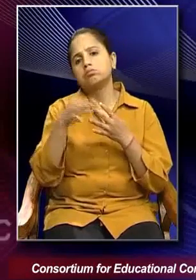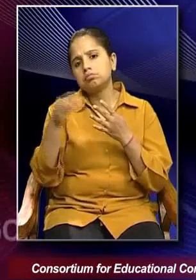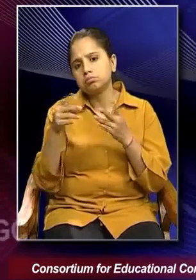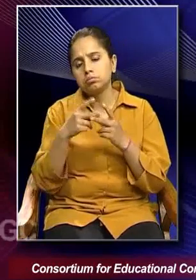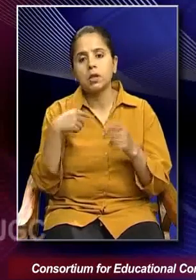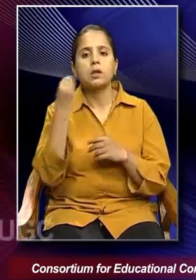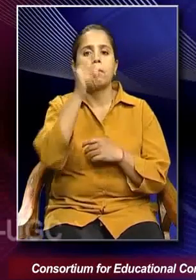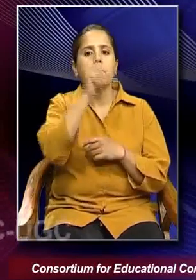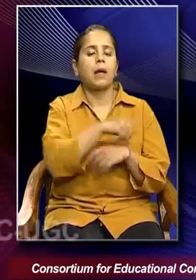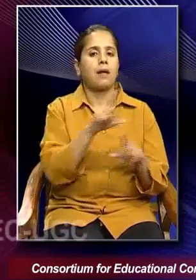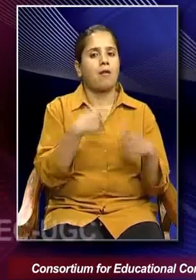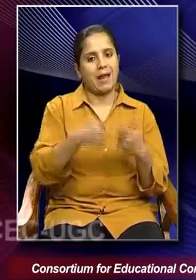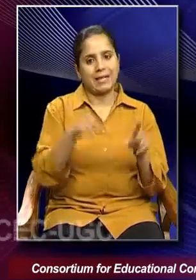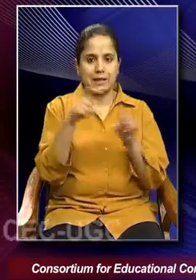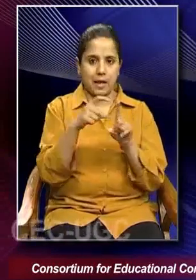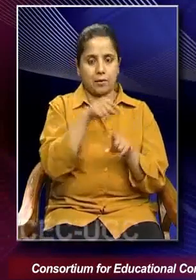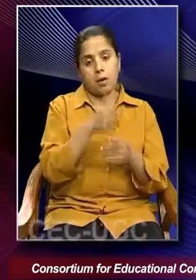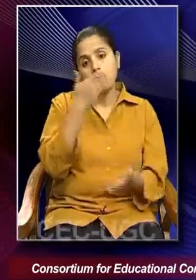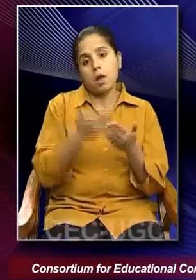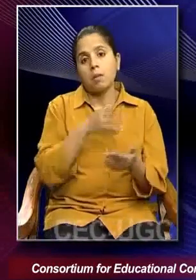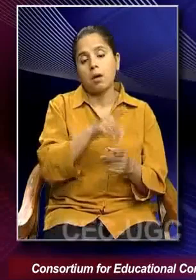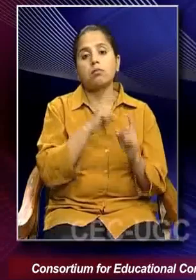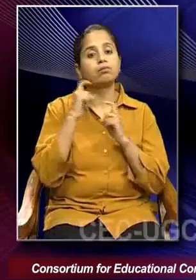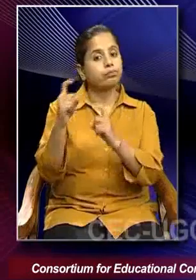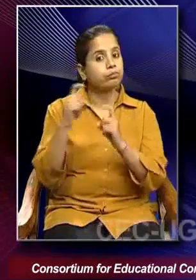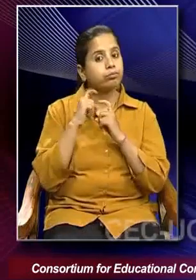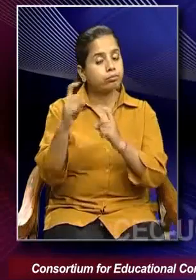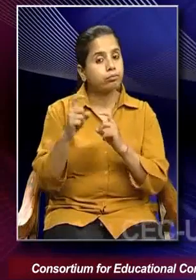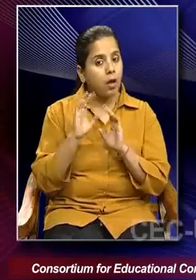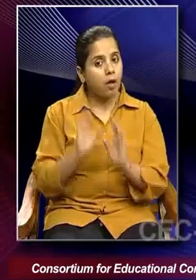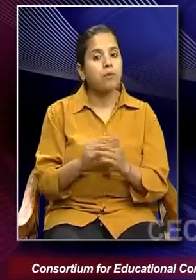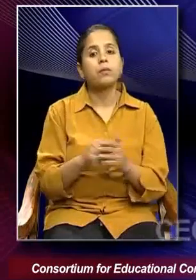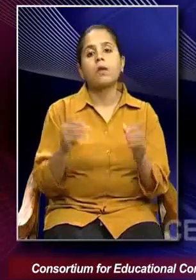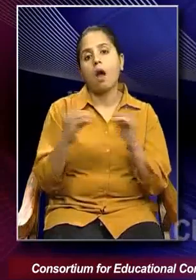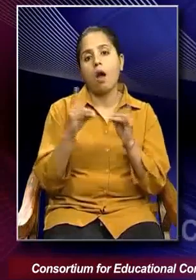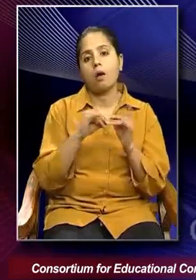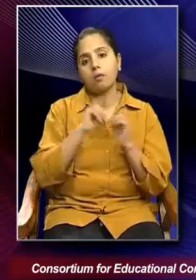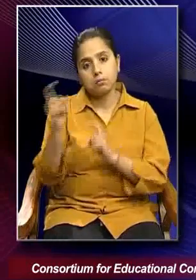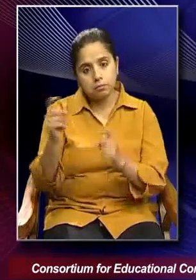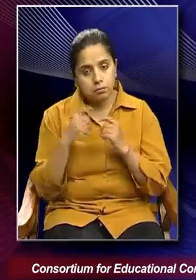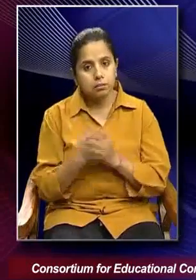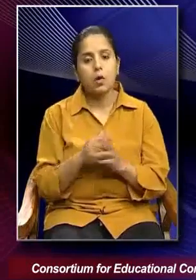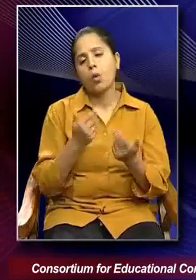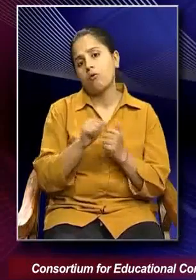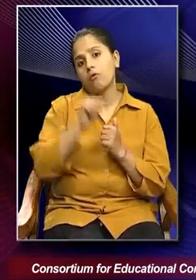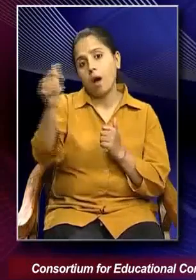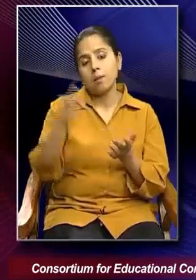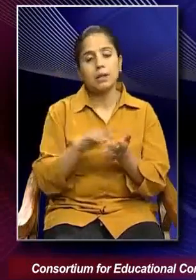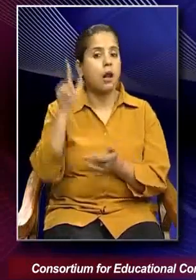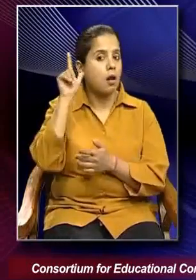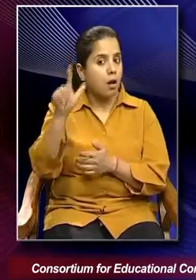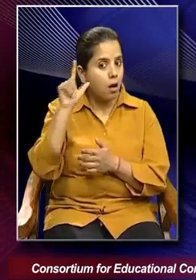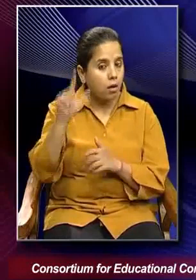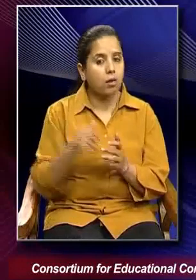instance, somebody who's living in Delhi might be commuting on daily basis to Agra, maybe to distant place in Lucknow,